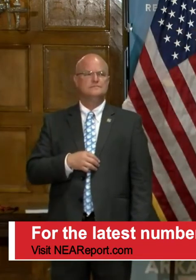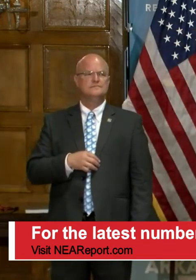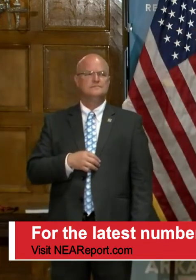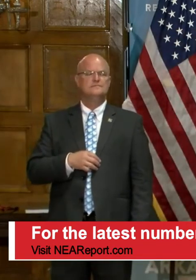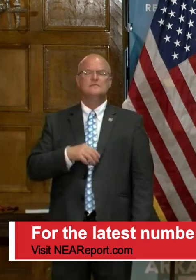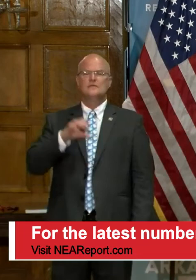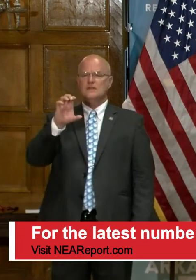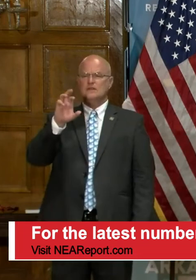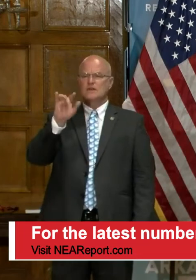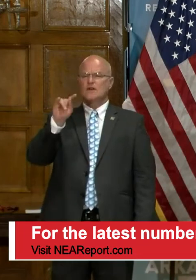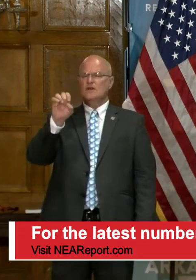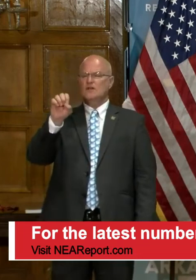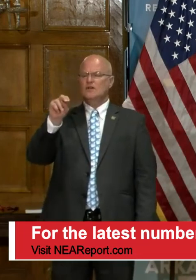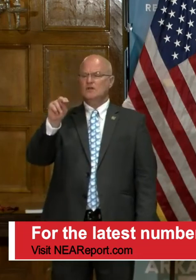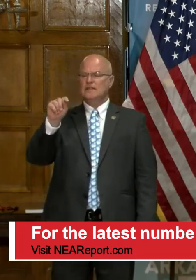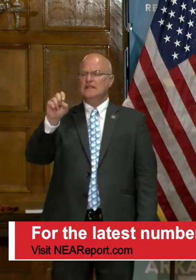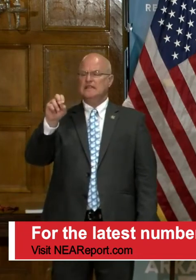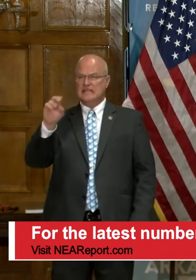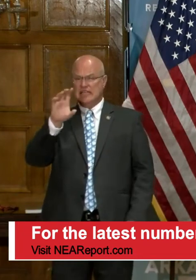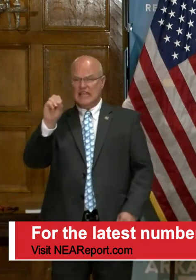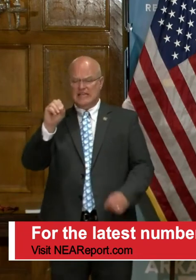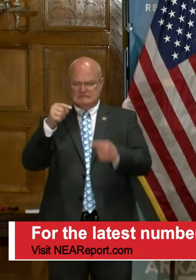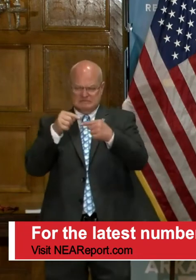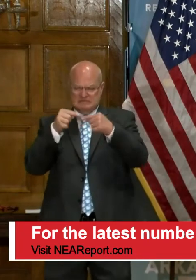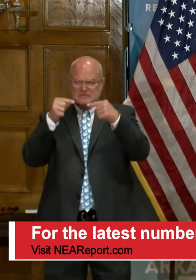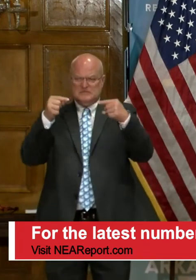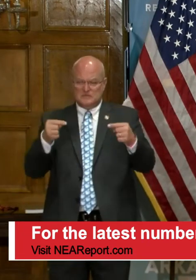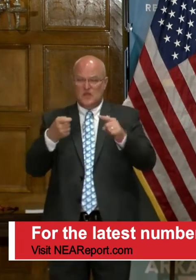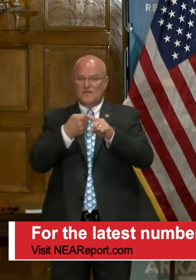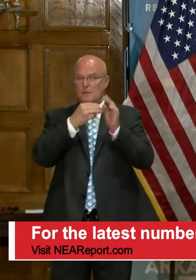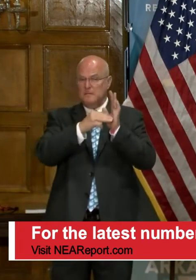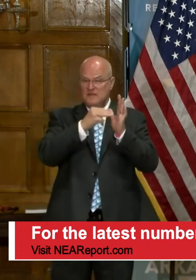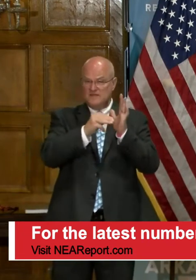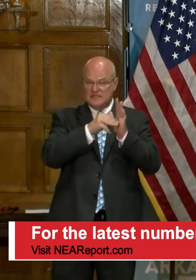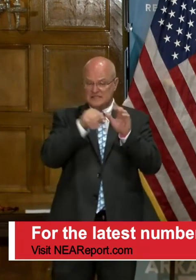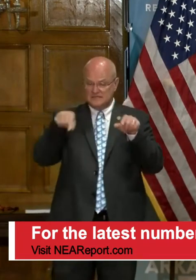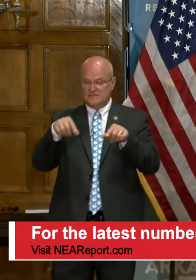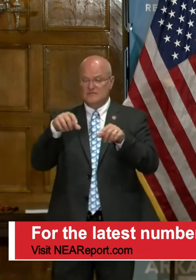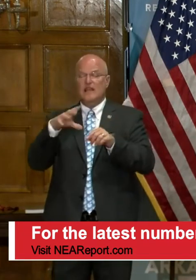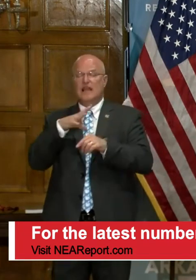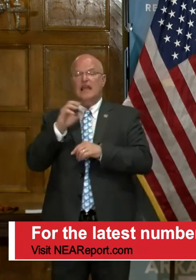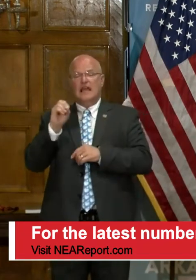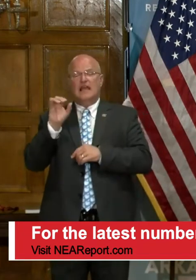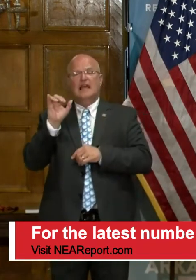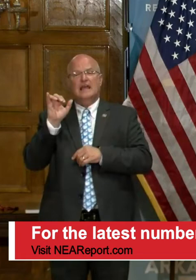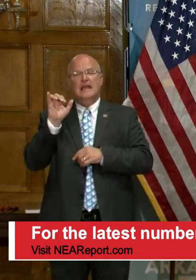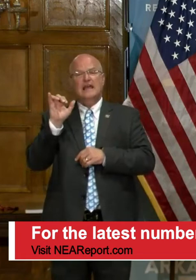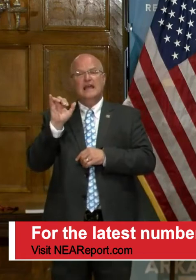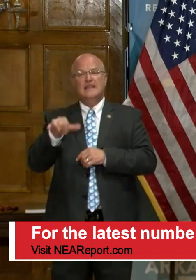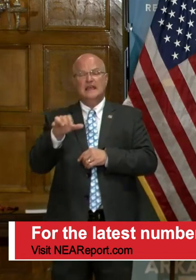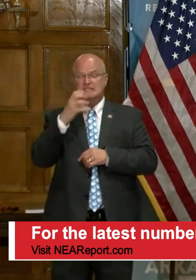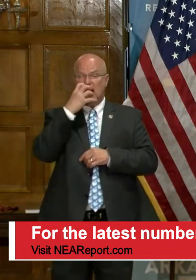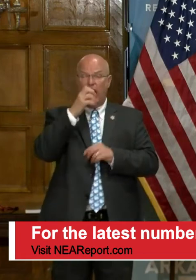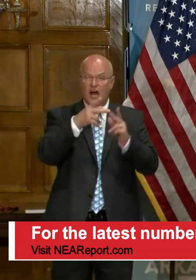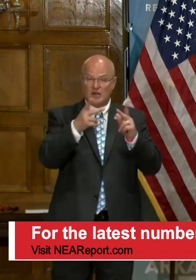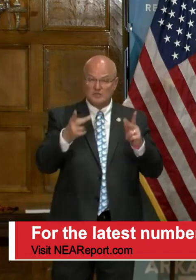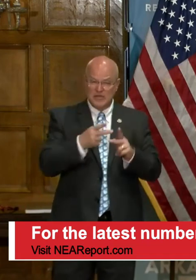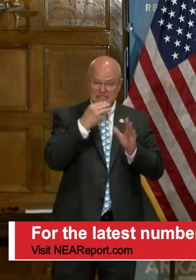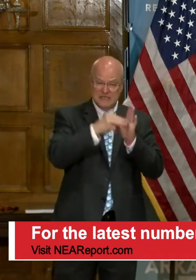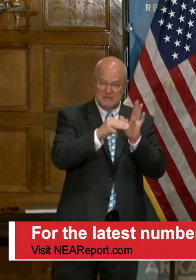sir. Crittenden County is right across the river from Memphis, which is a hotter